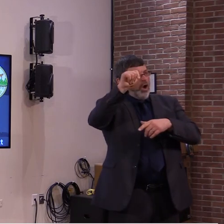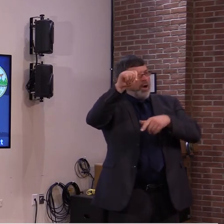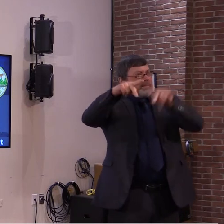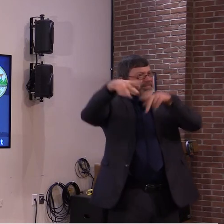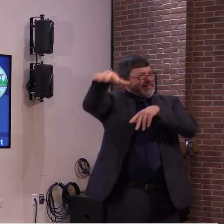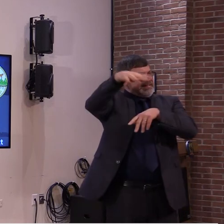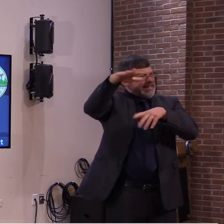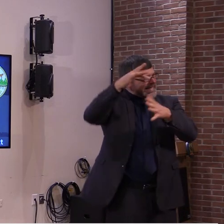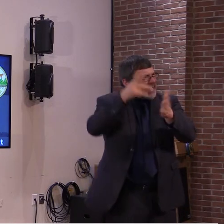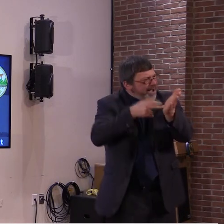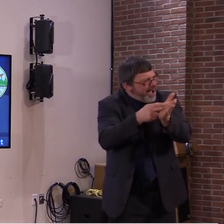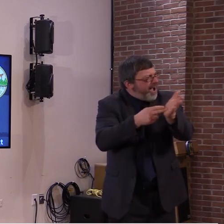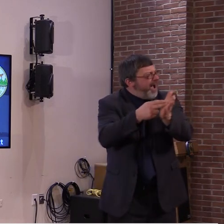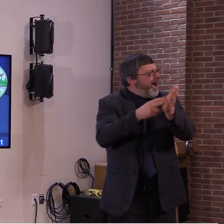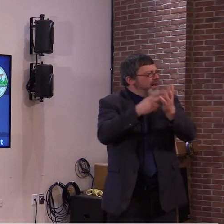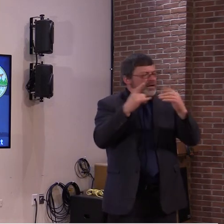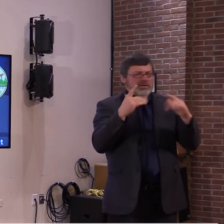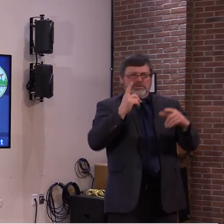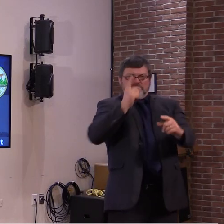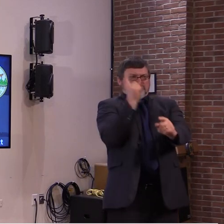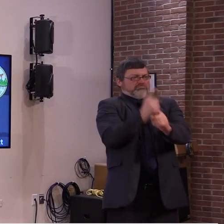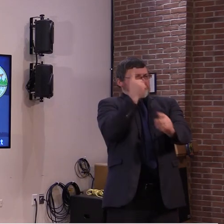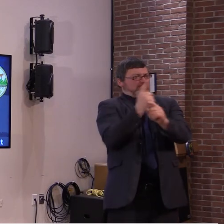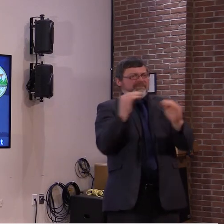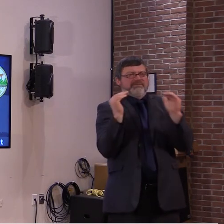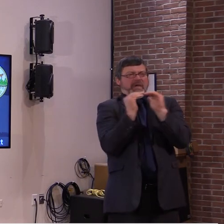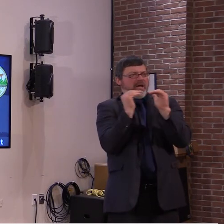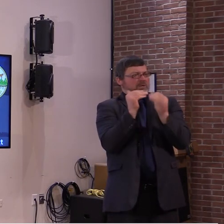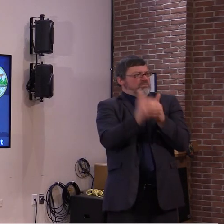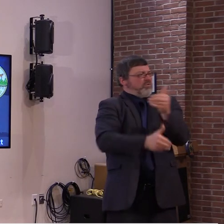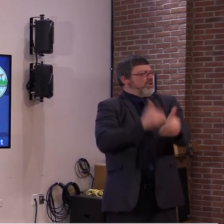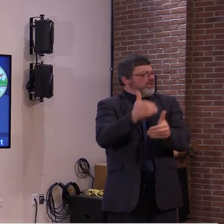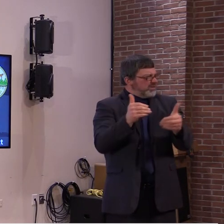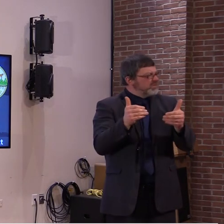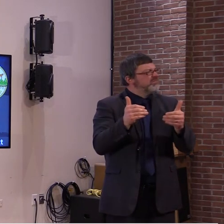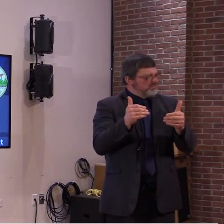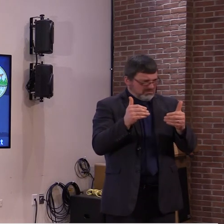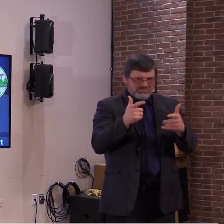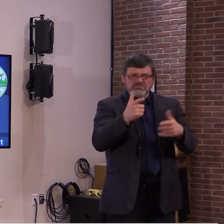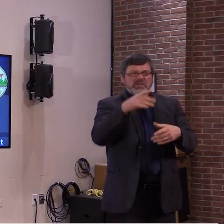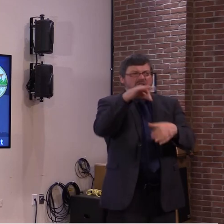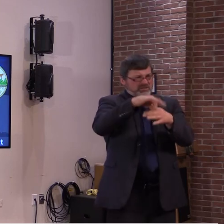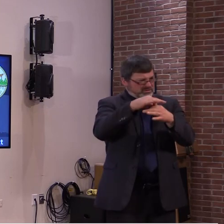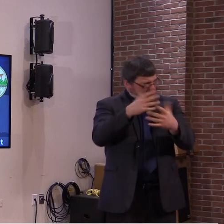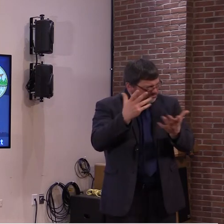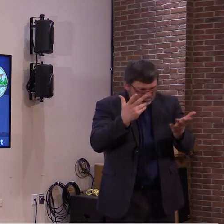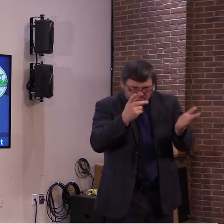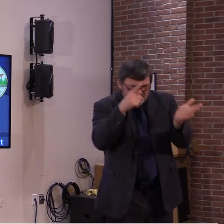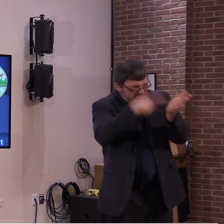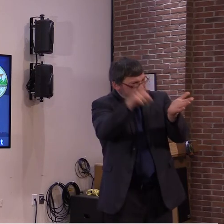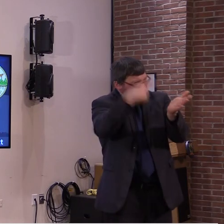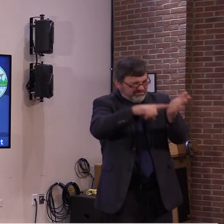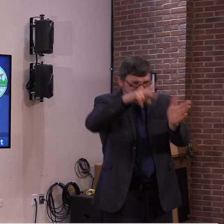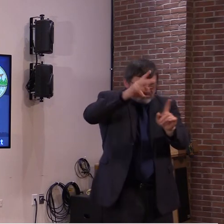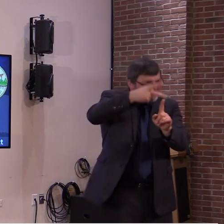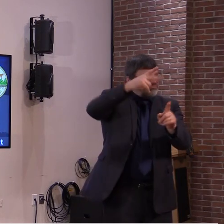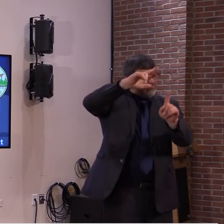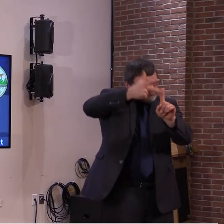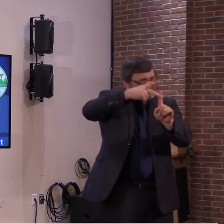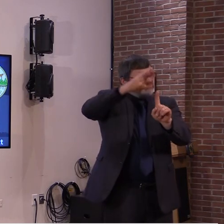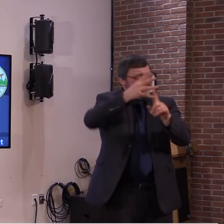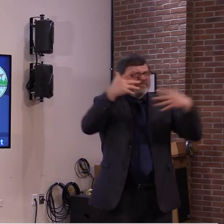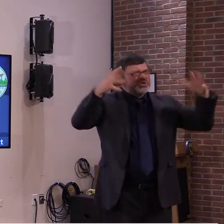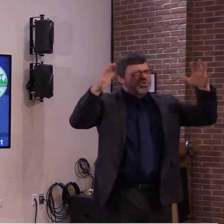there's a fair process in place, which they've done. So I respect them for that. I just have one last quick follow-up